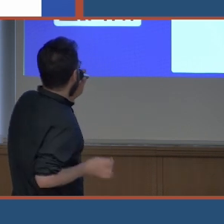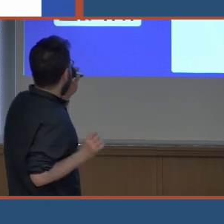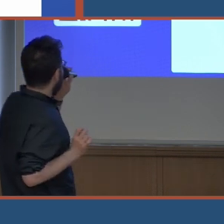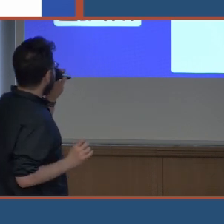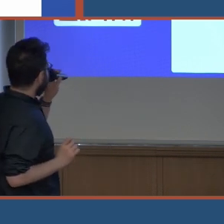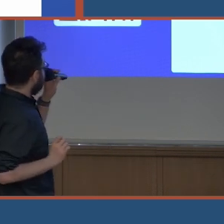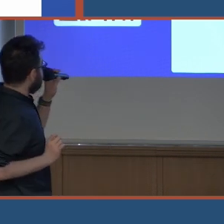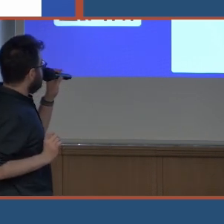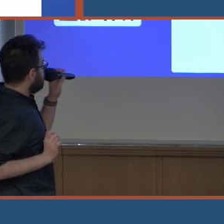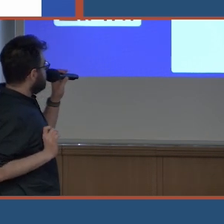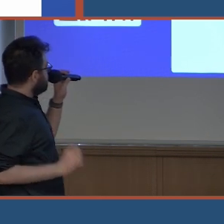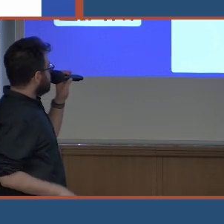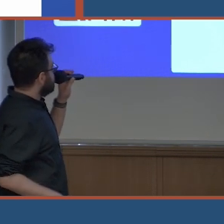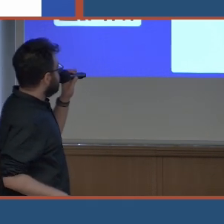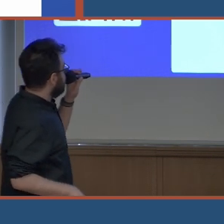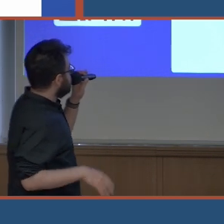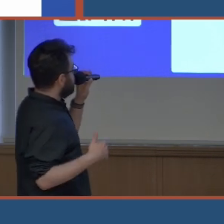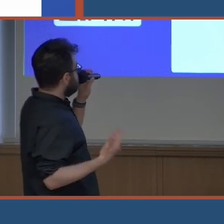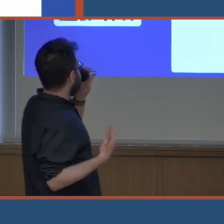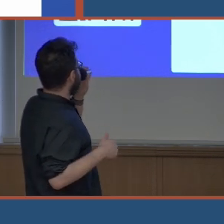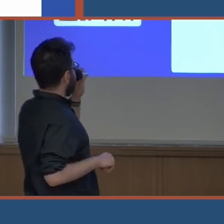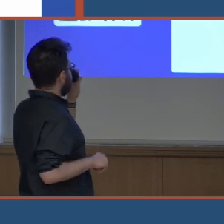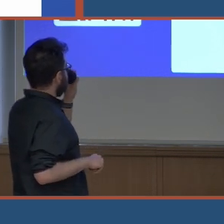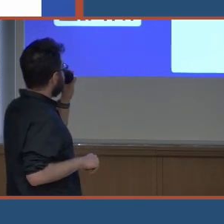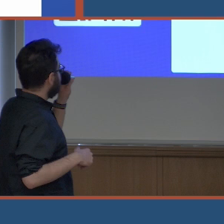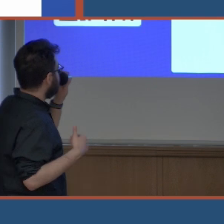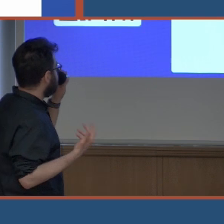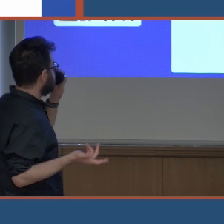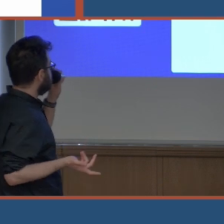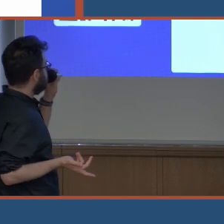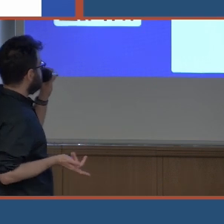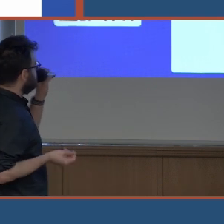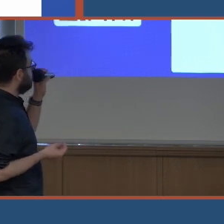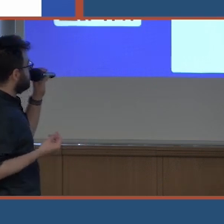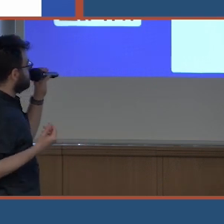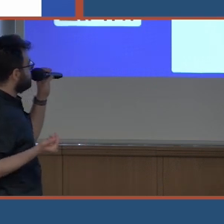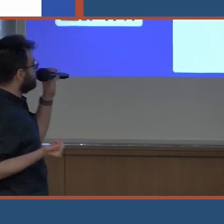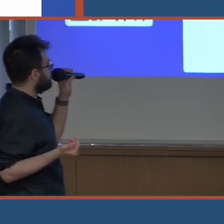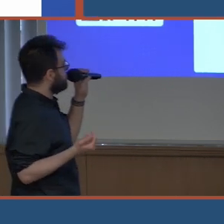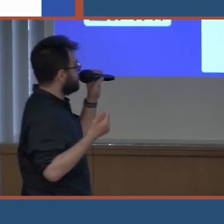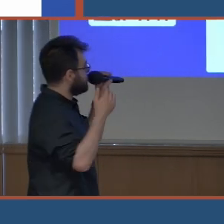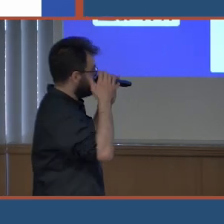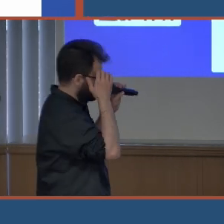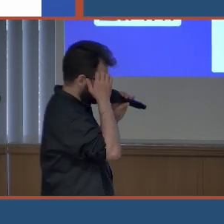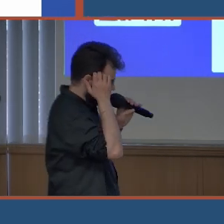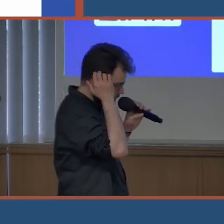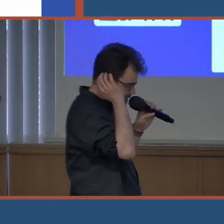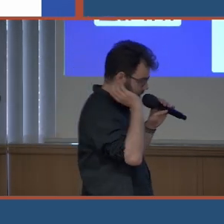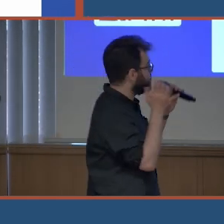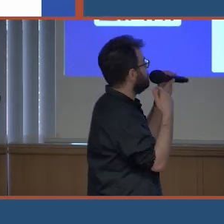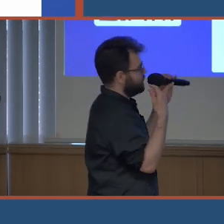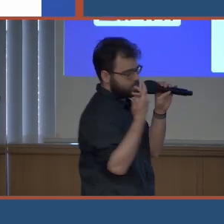Yes. Will there ever be an international sign language, ASL, international sign? What about Signuno, Gestuno, the so-called sign